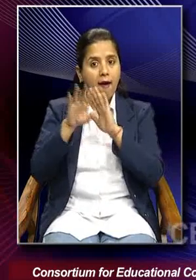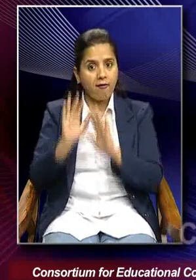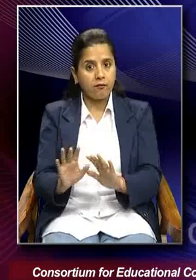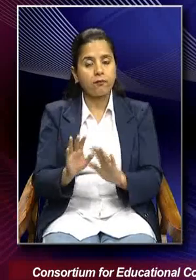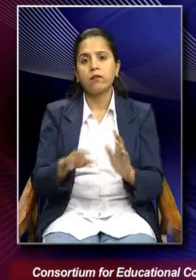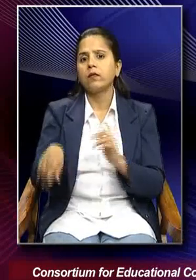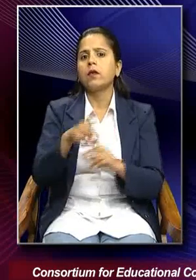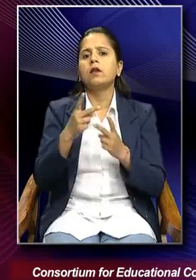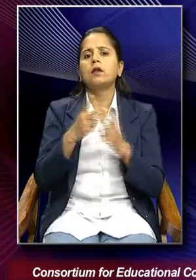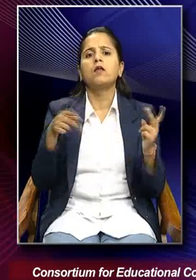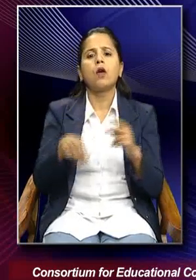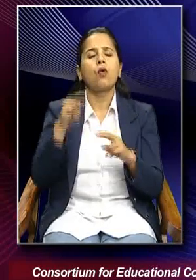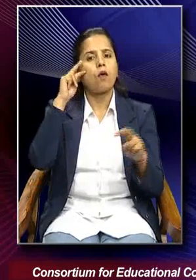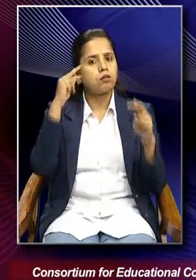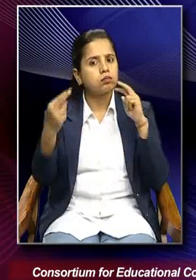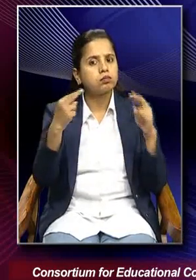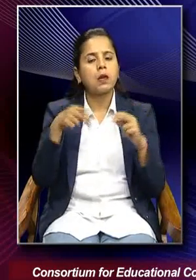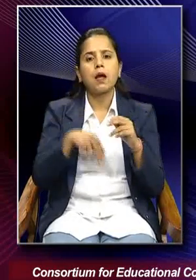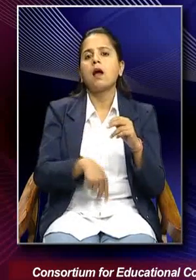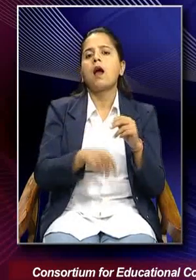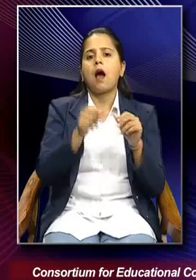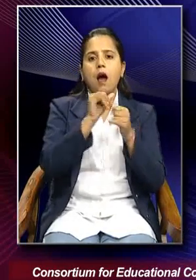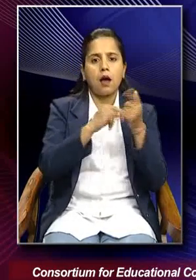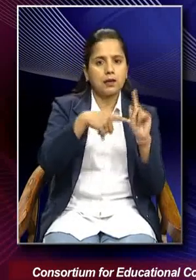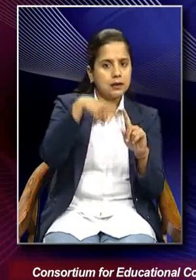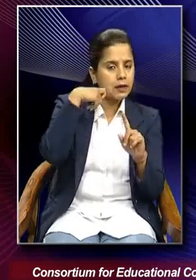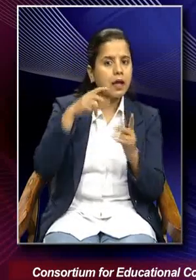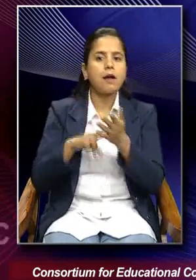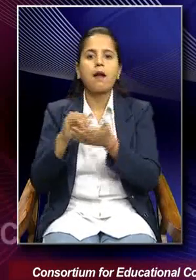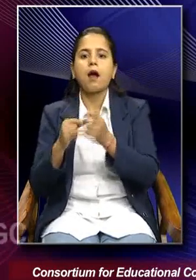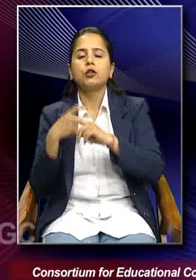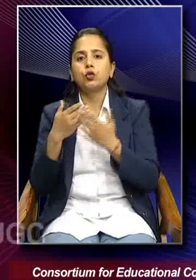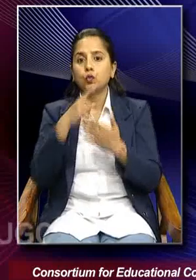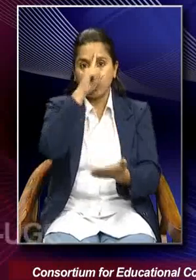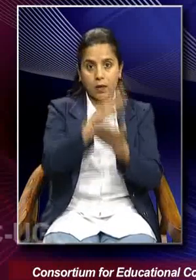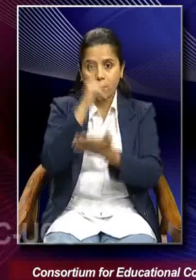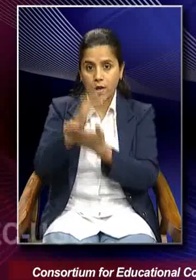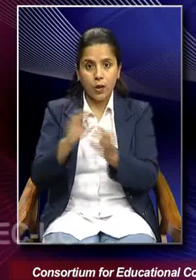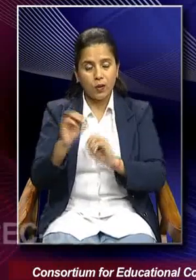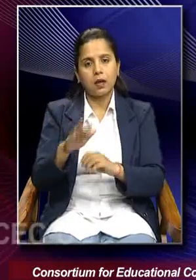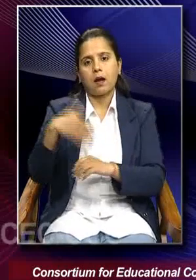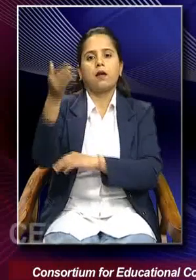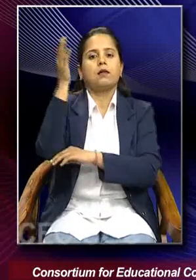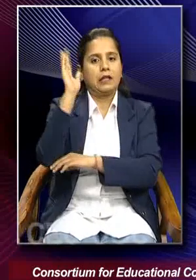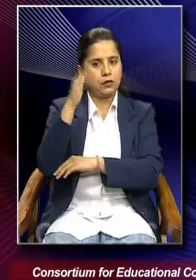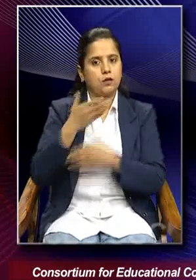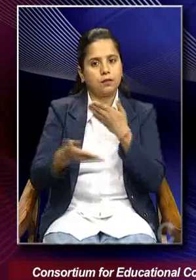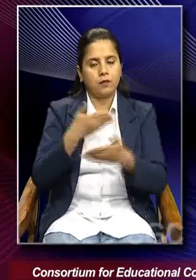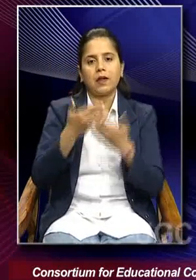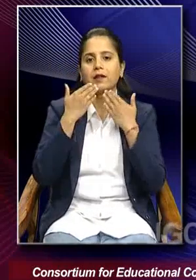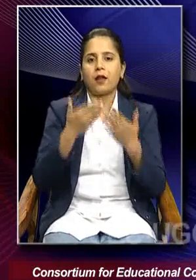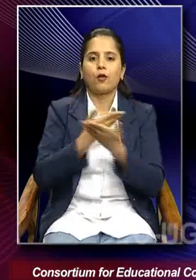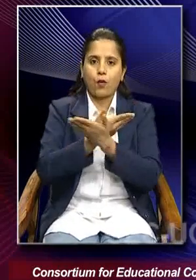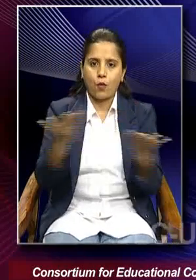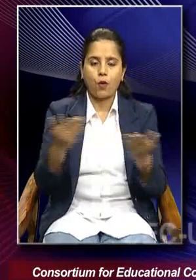an overview of both Gnostic as well as Astic schools in our next lecture. So, thank you